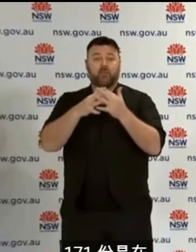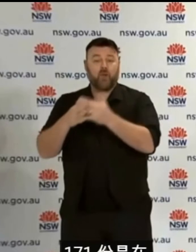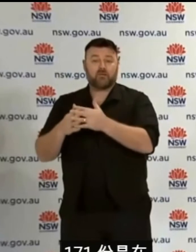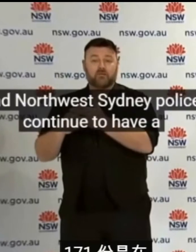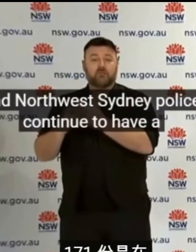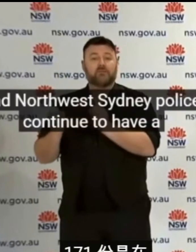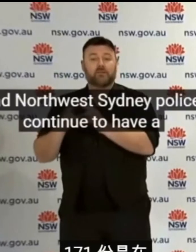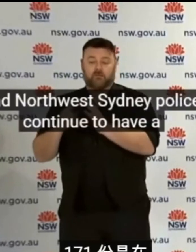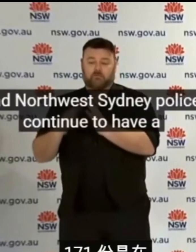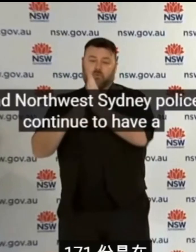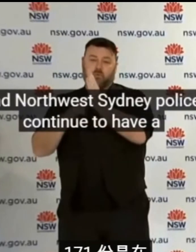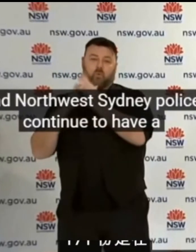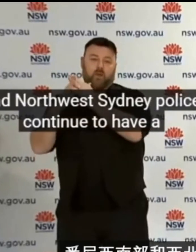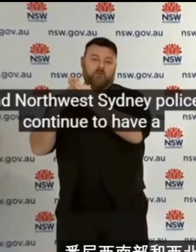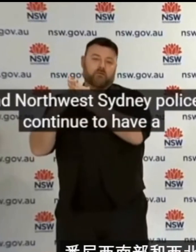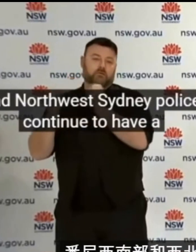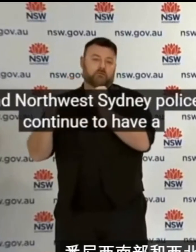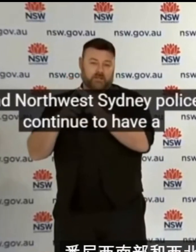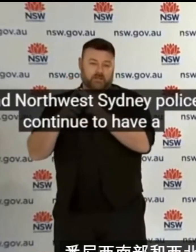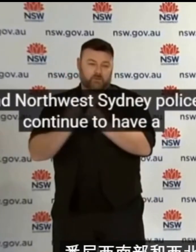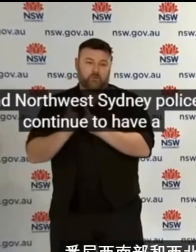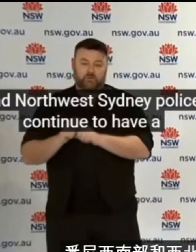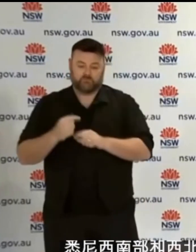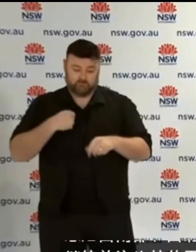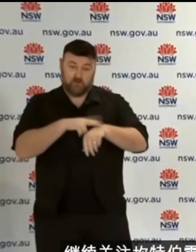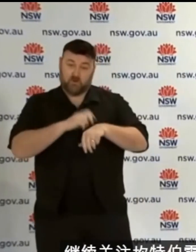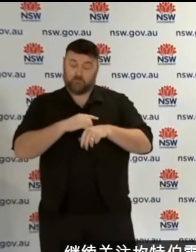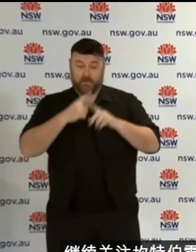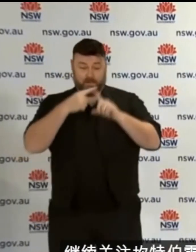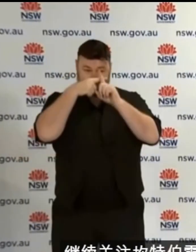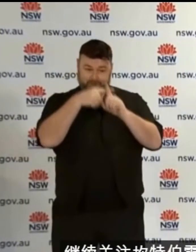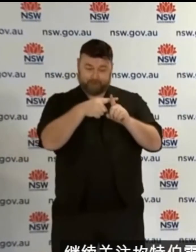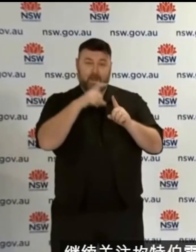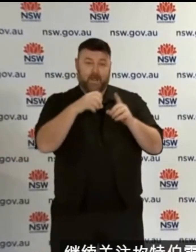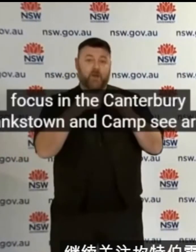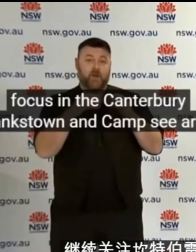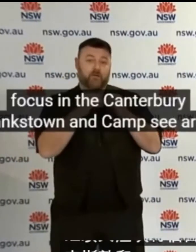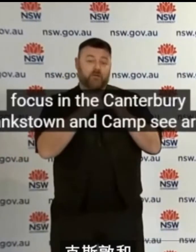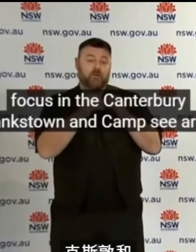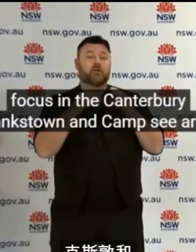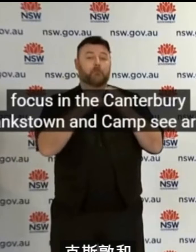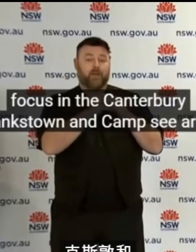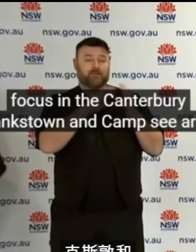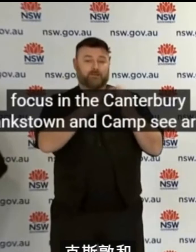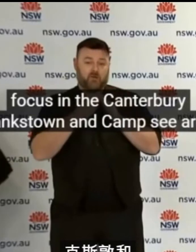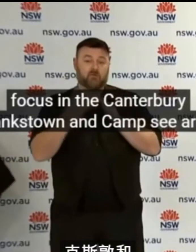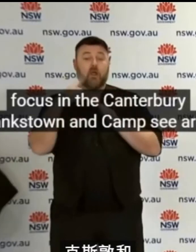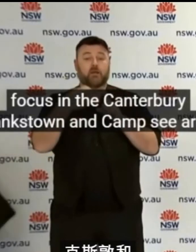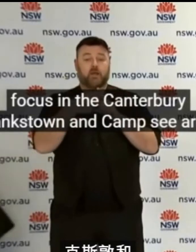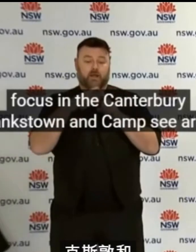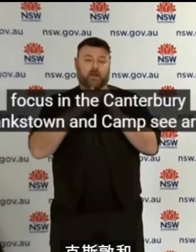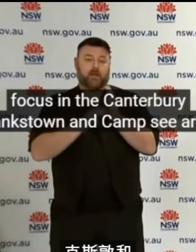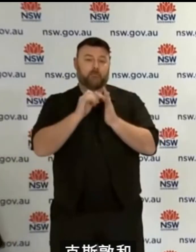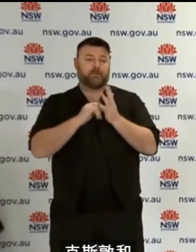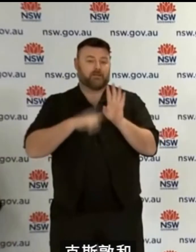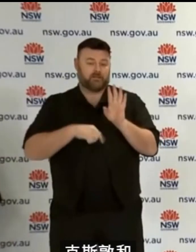Sydney. Police continue to have a focus in the Canterbury Bankstown and Campsie area.